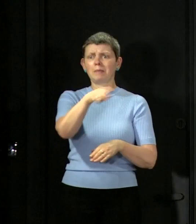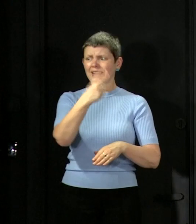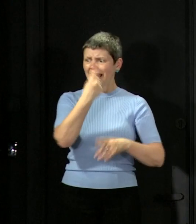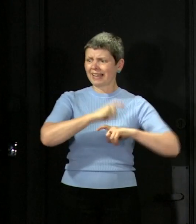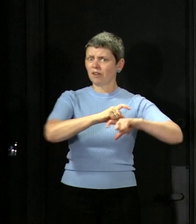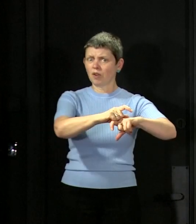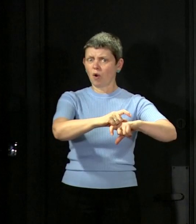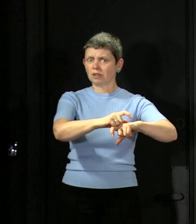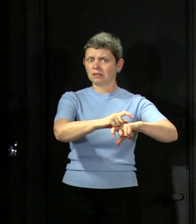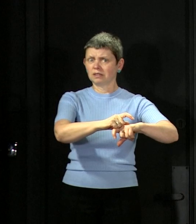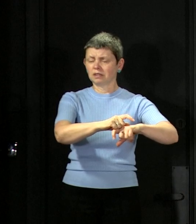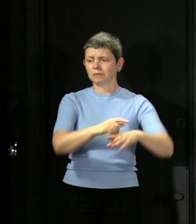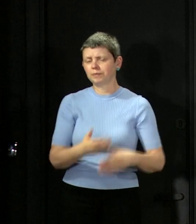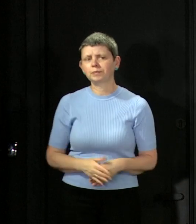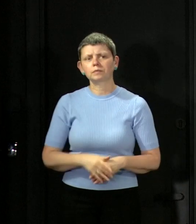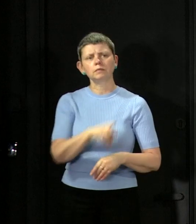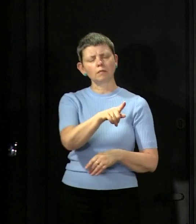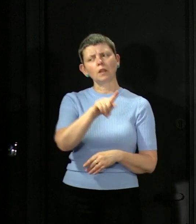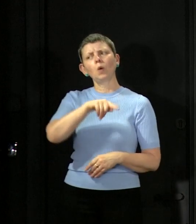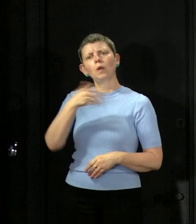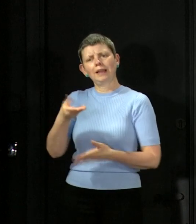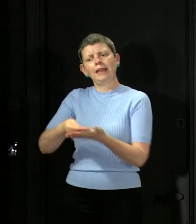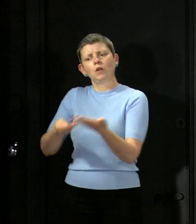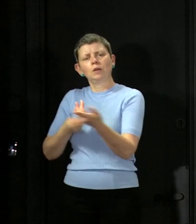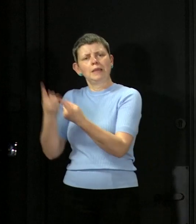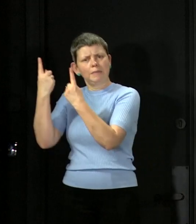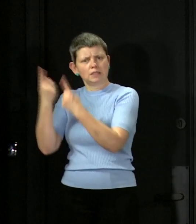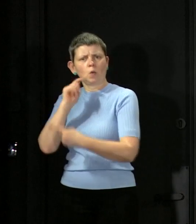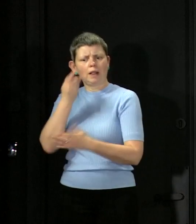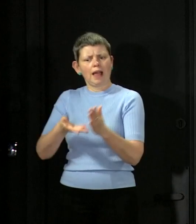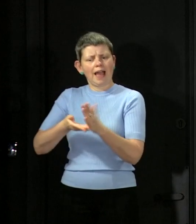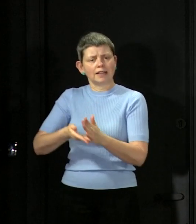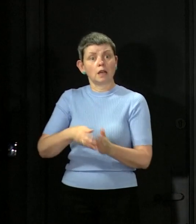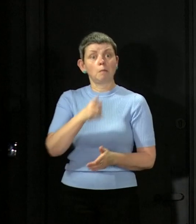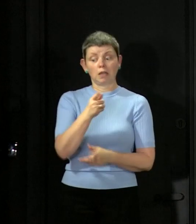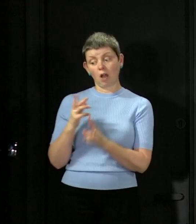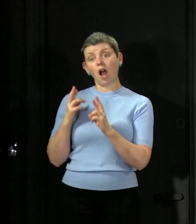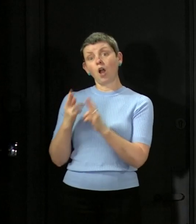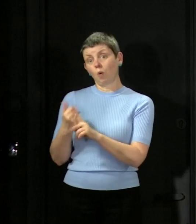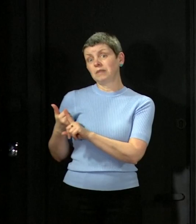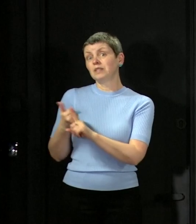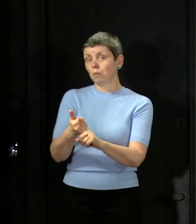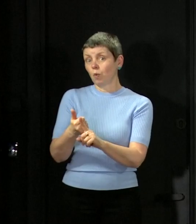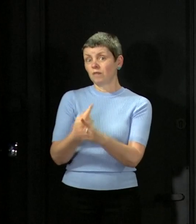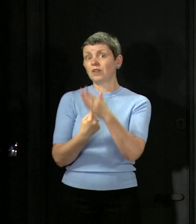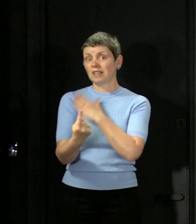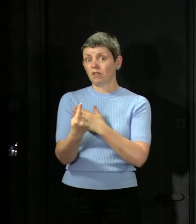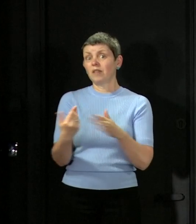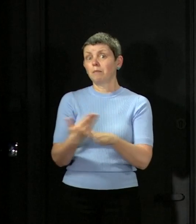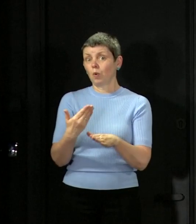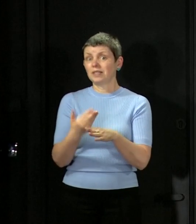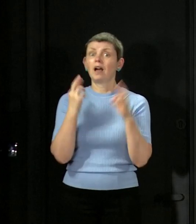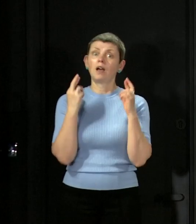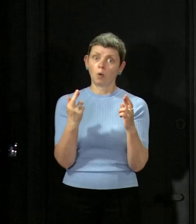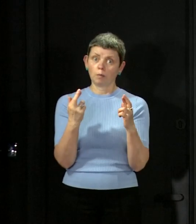to protect. I'm going to hand over to the Economy Secretary, but can I say I hope there is support for the self-employed. The Scottish Government will always